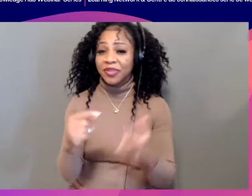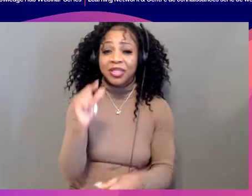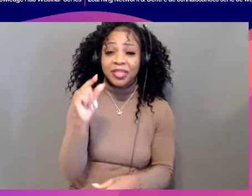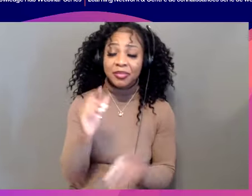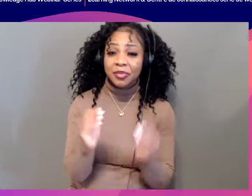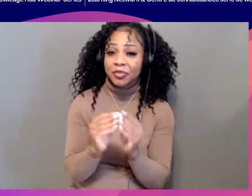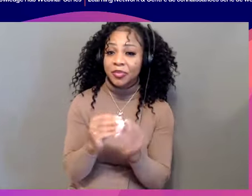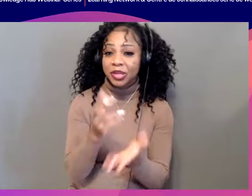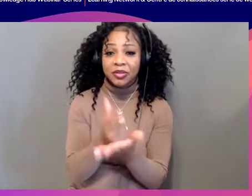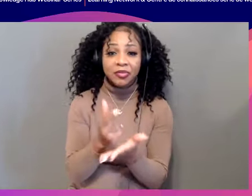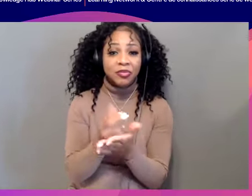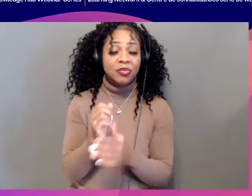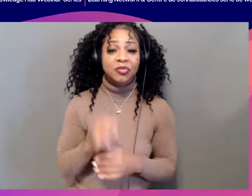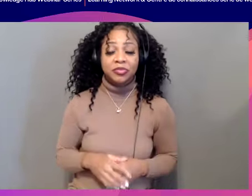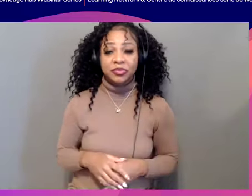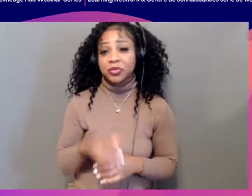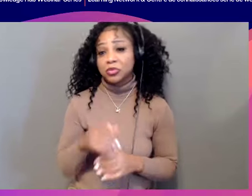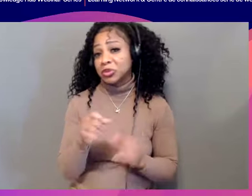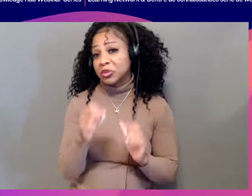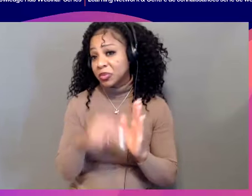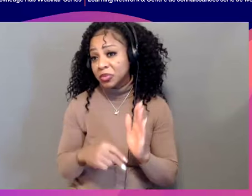some resources to read.